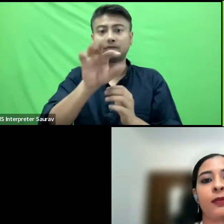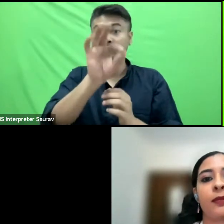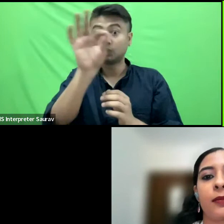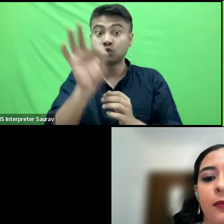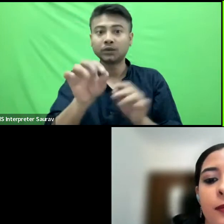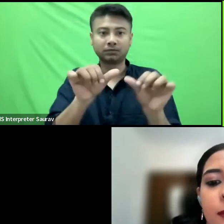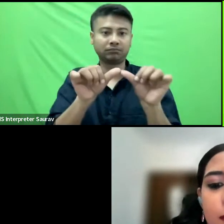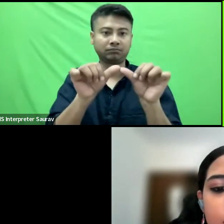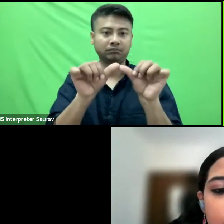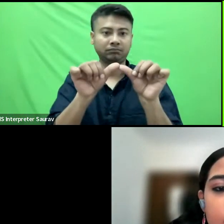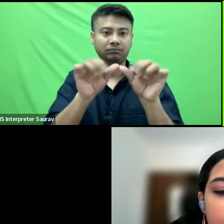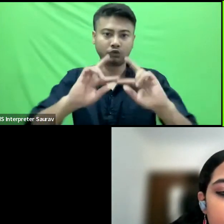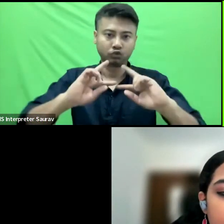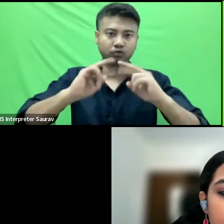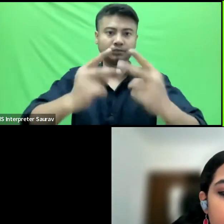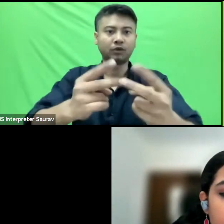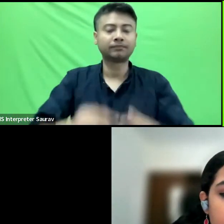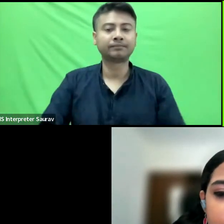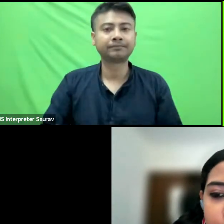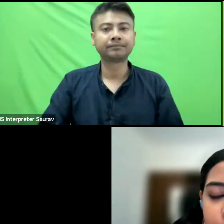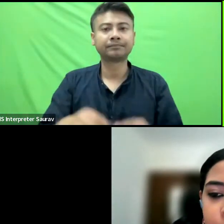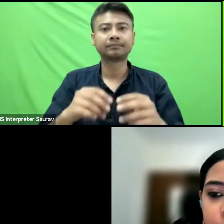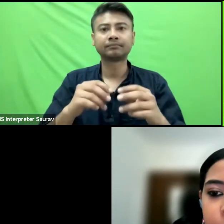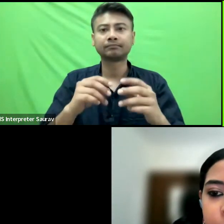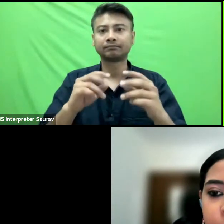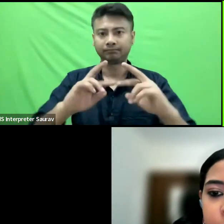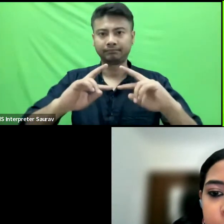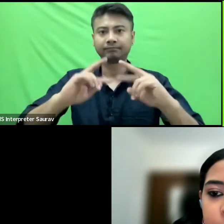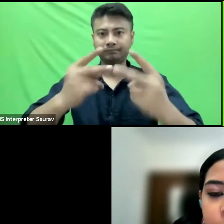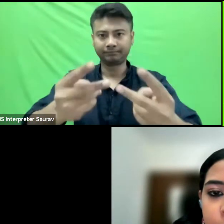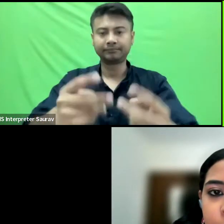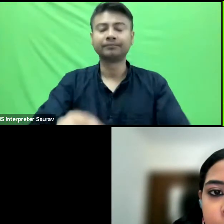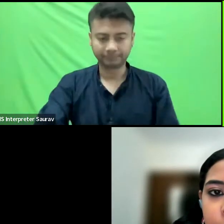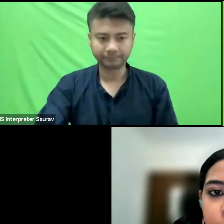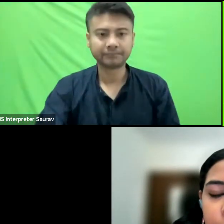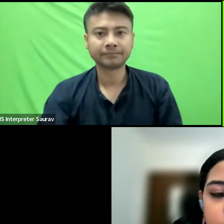question, that would be great.